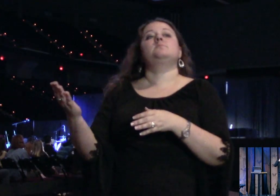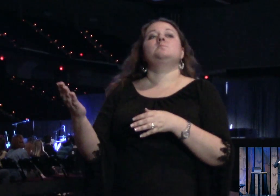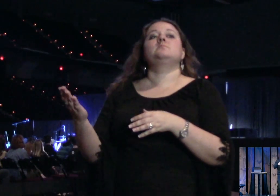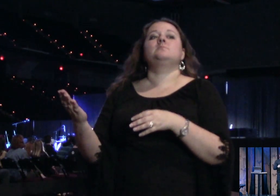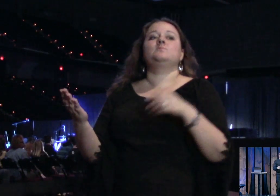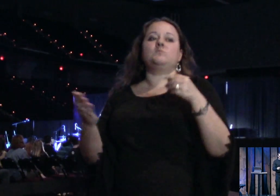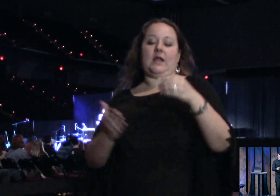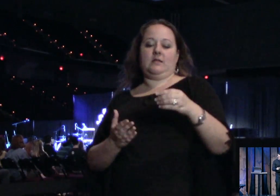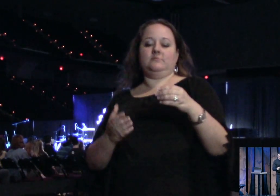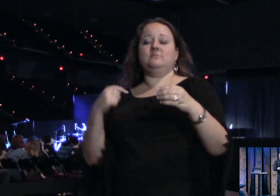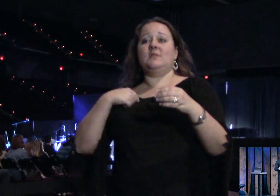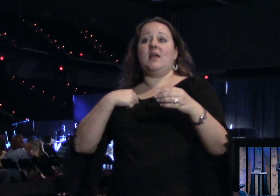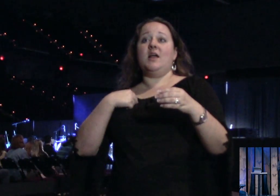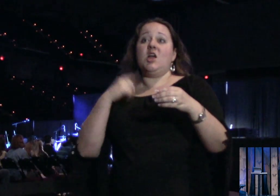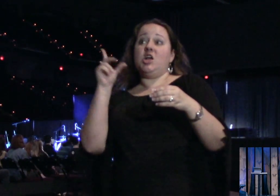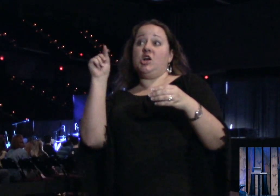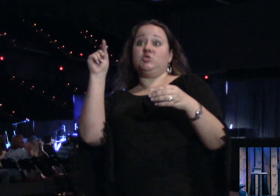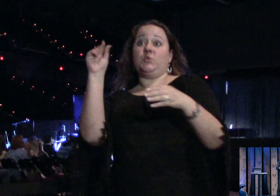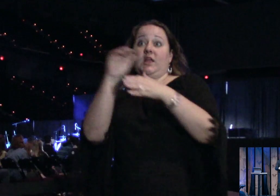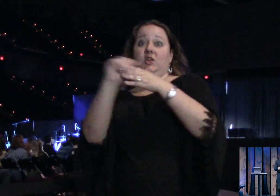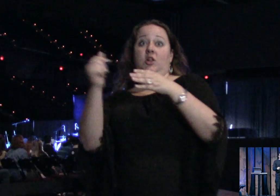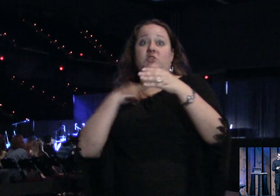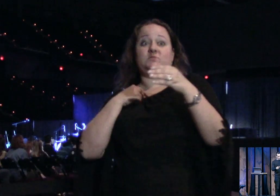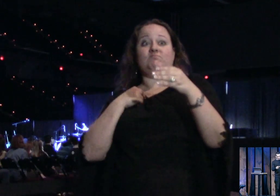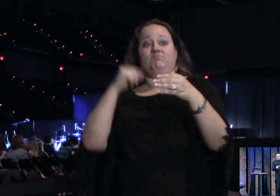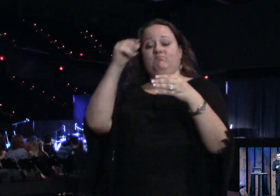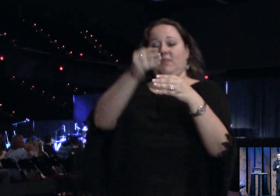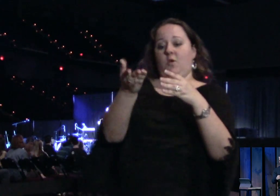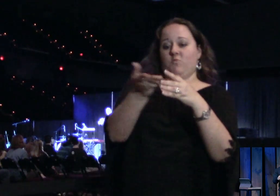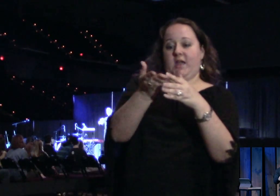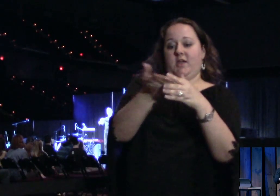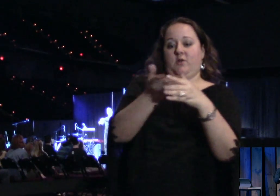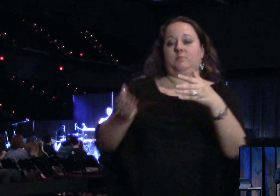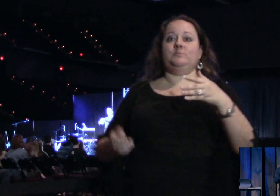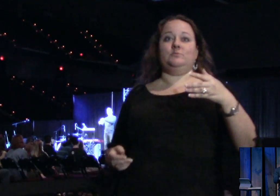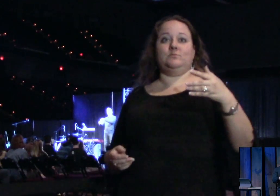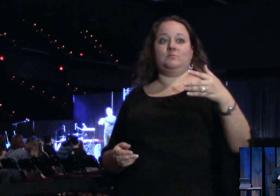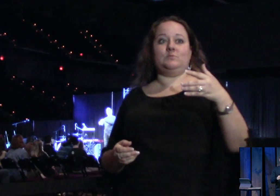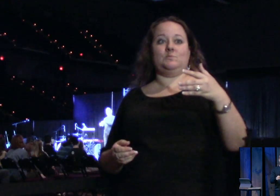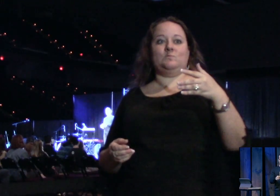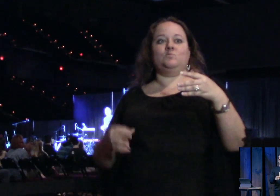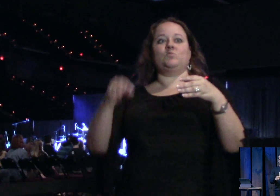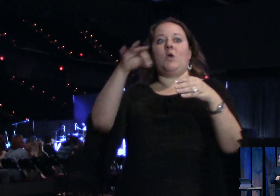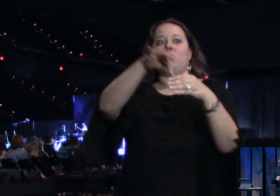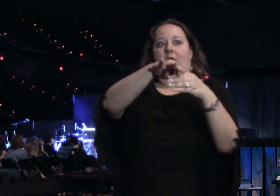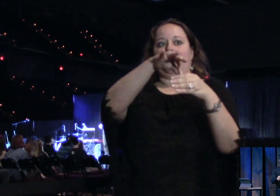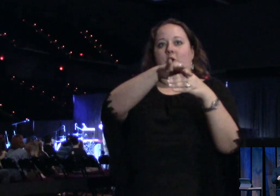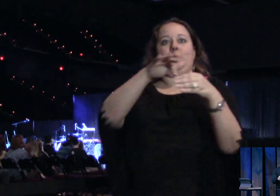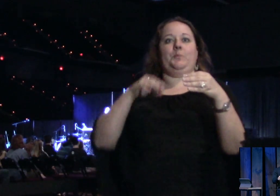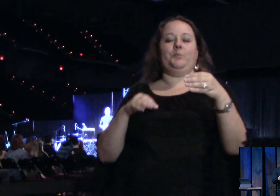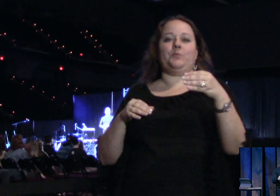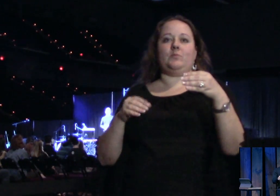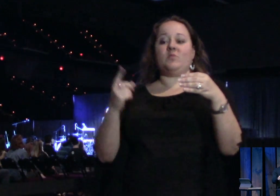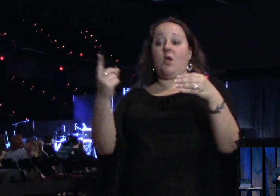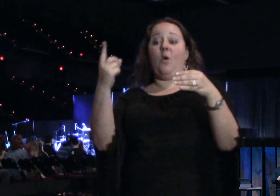like this. And I would tell them this, I'm going to put the $20 bill right in between your fingers like